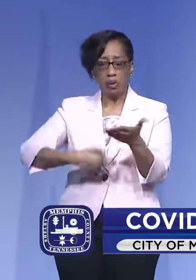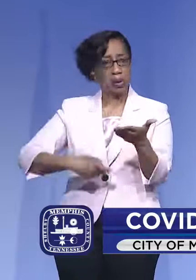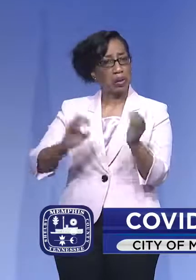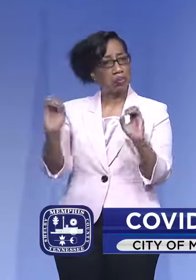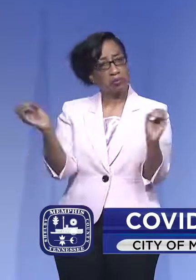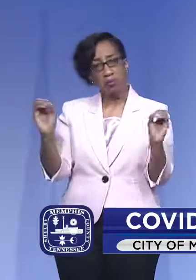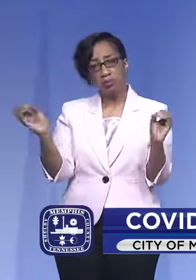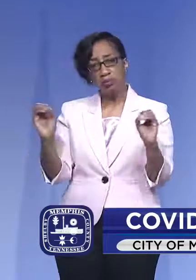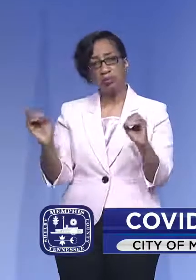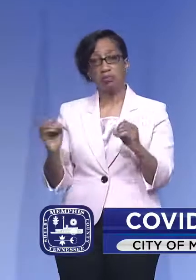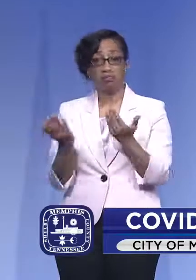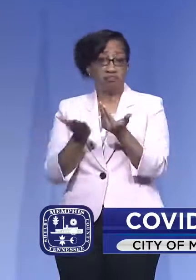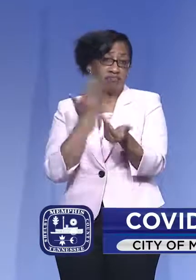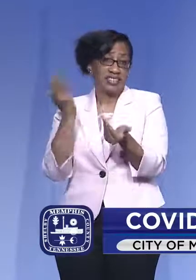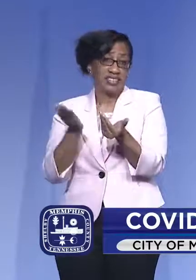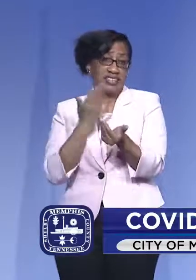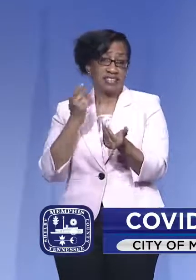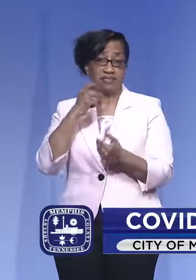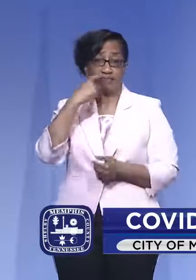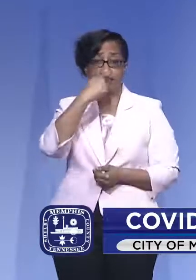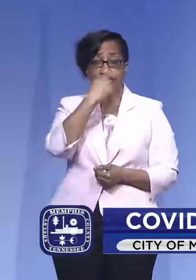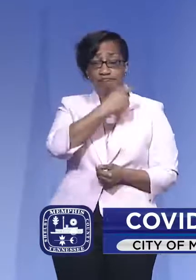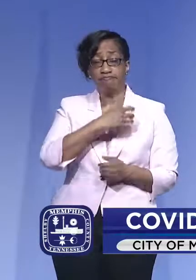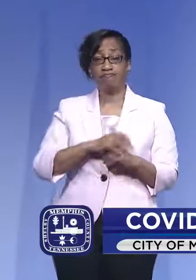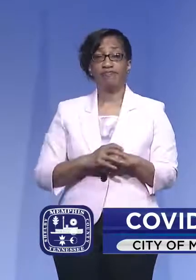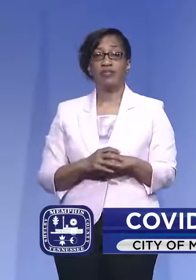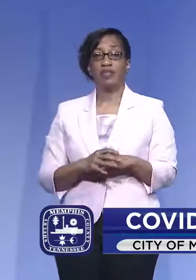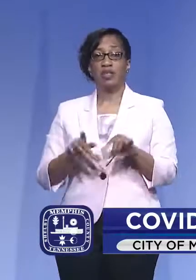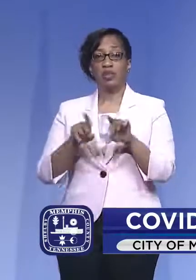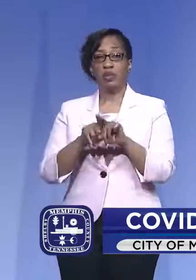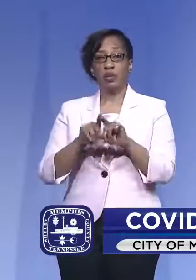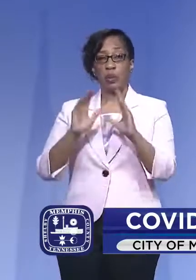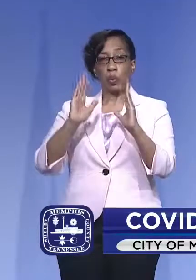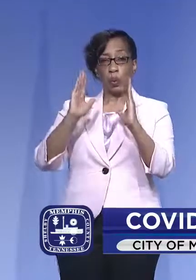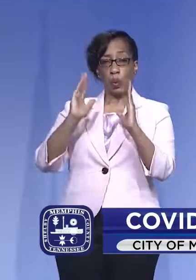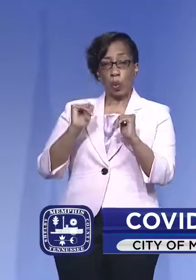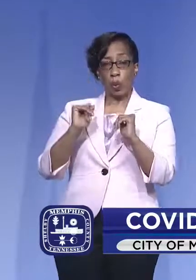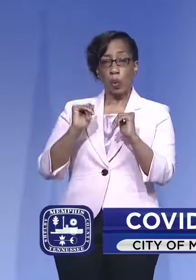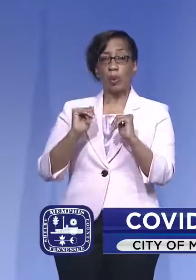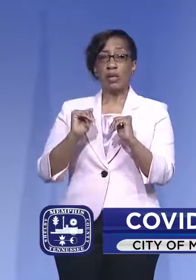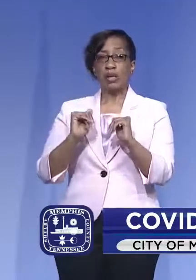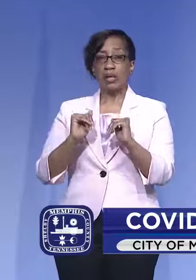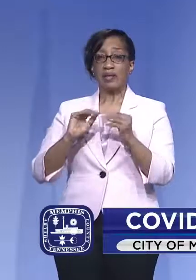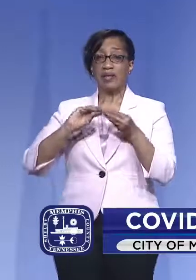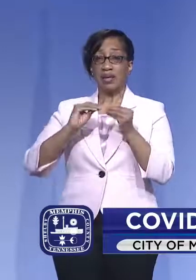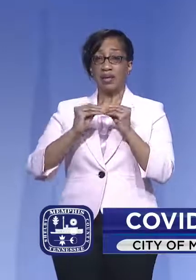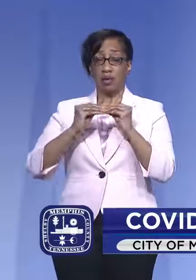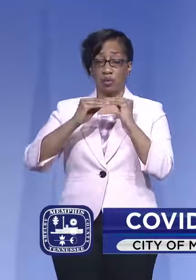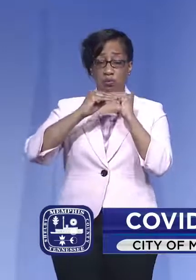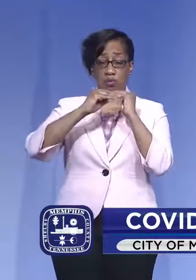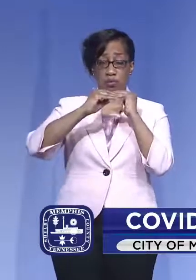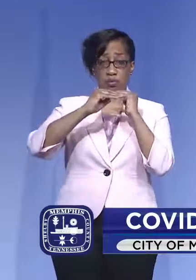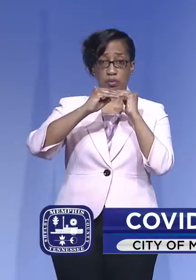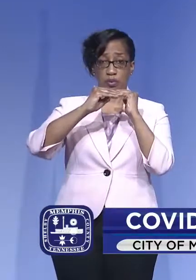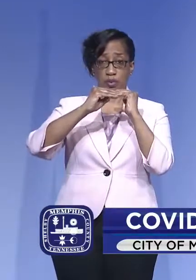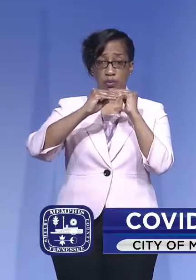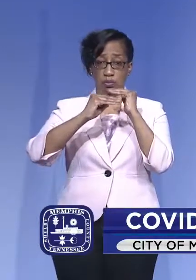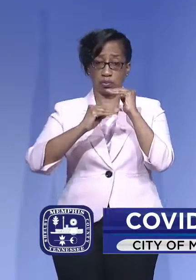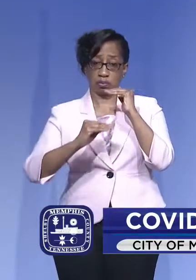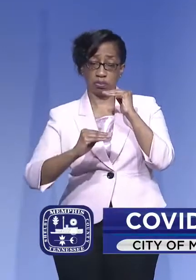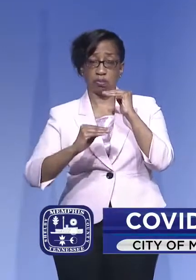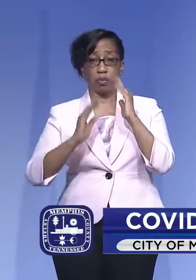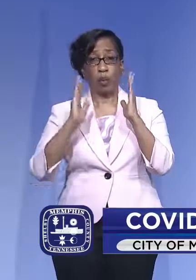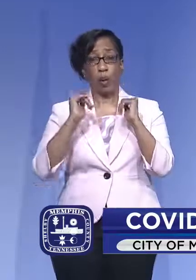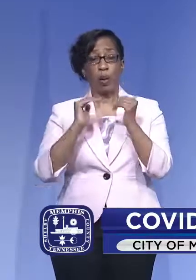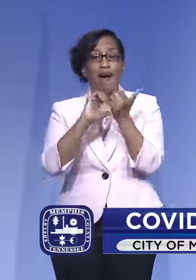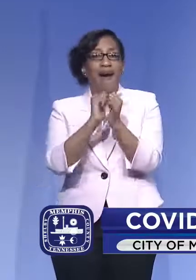well. We are hopeful that the numbers, though they are flat, will continue to come down, and vaccines are the